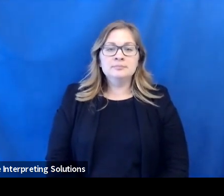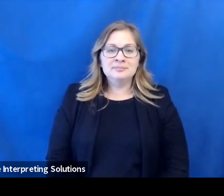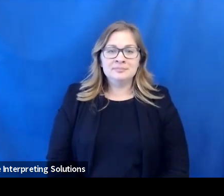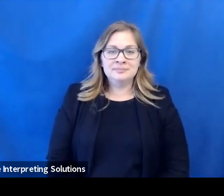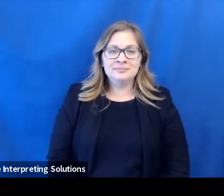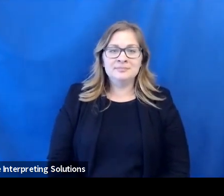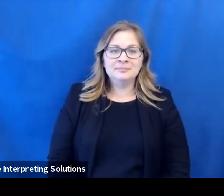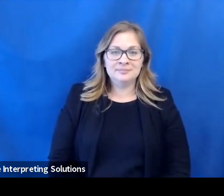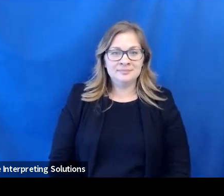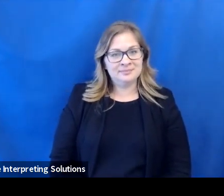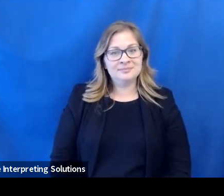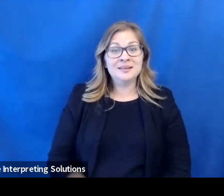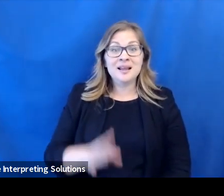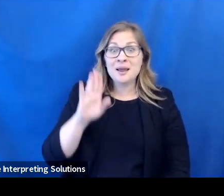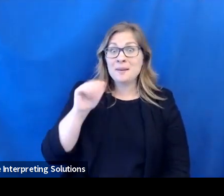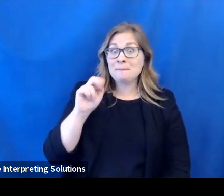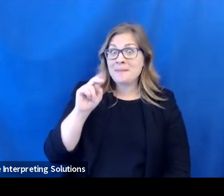Thanks for wearing yours.